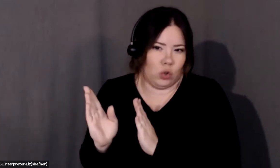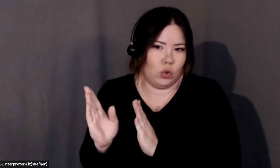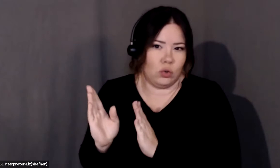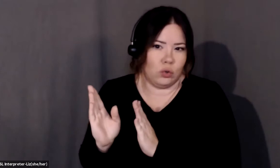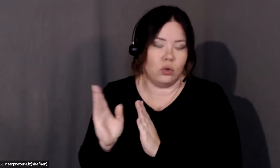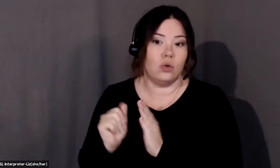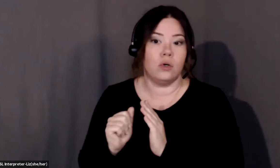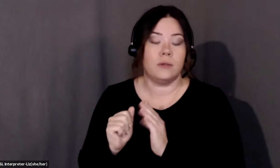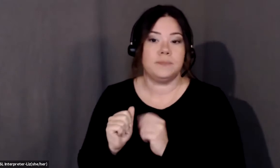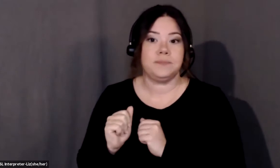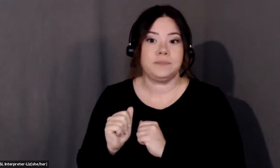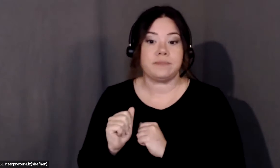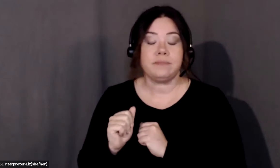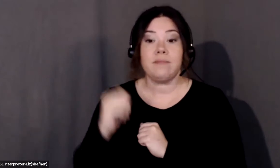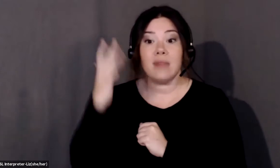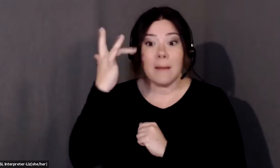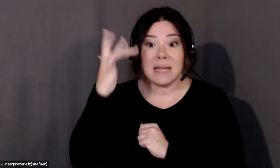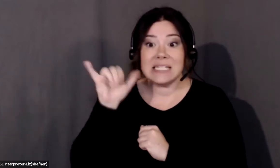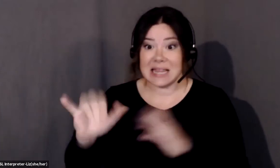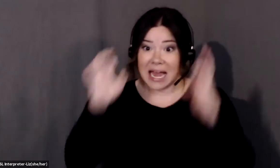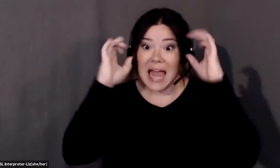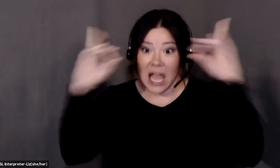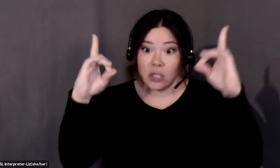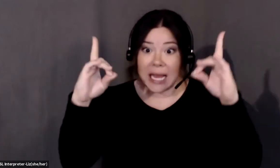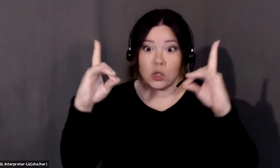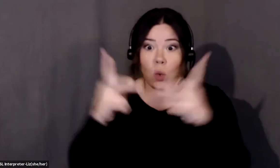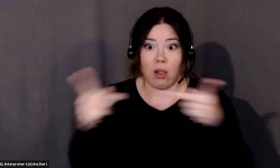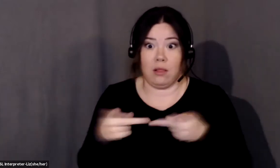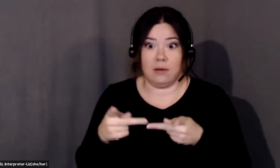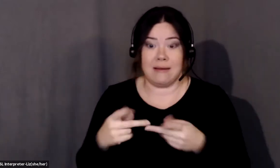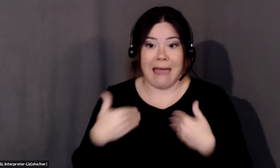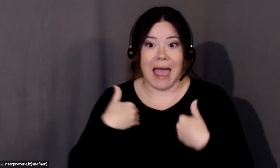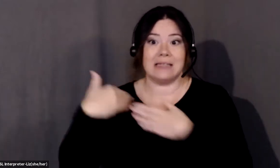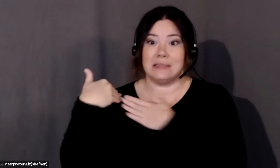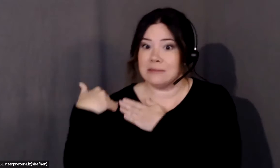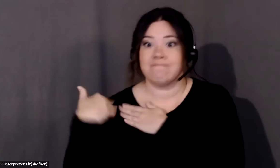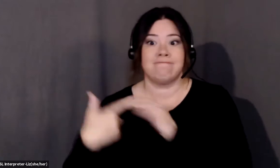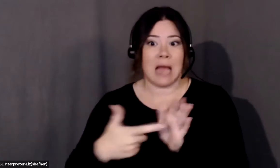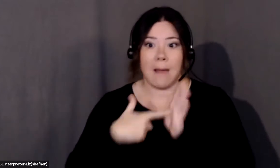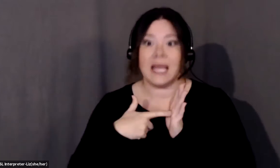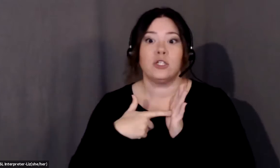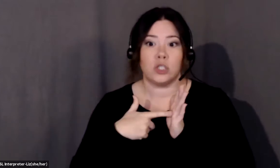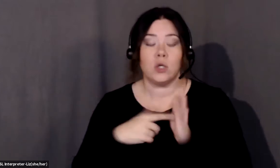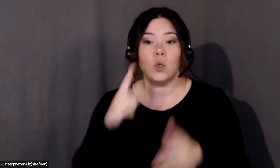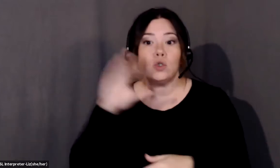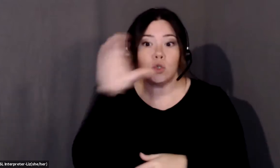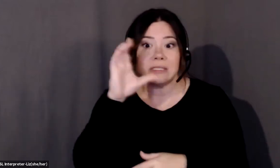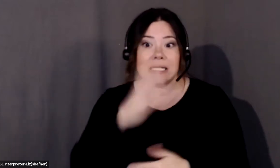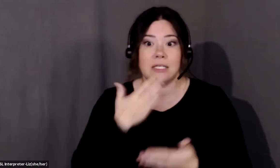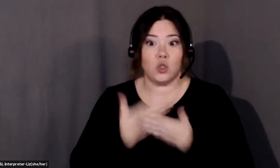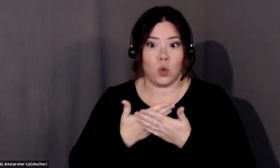because the educational institution has a real obligation to seek suitable means of